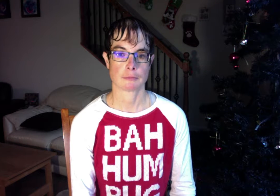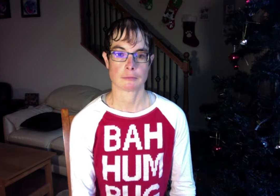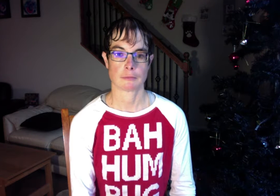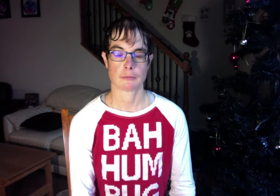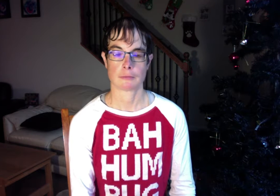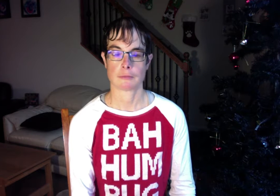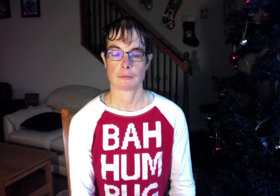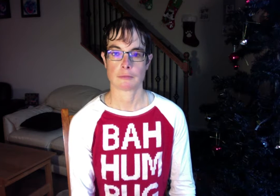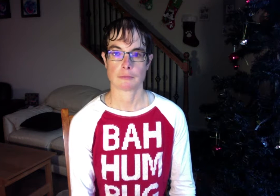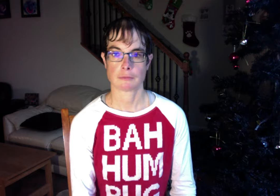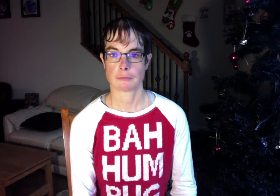Go ahead.